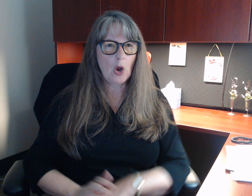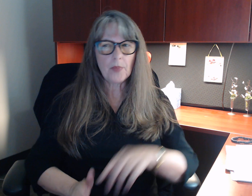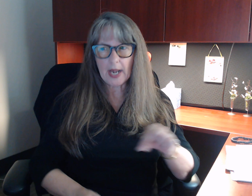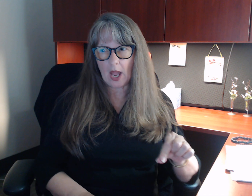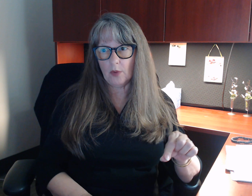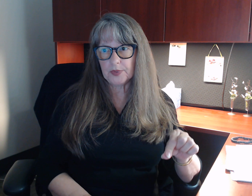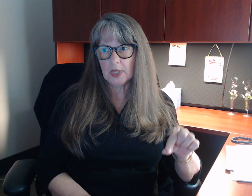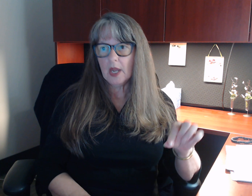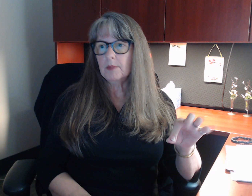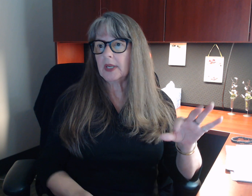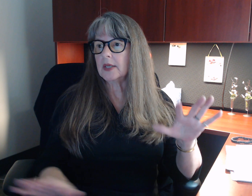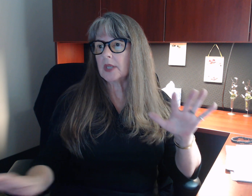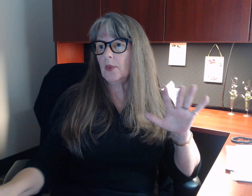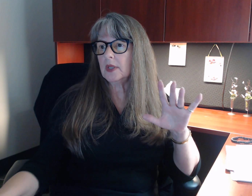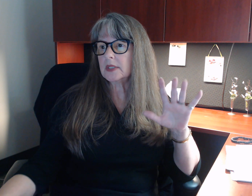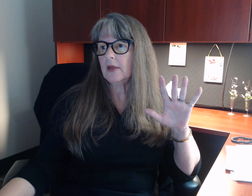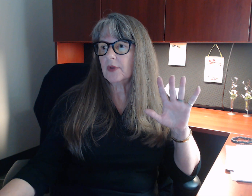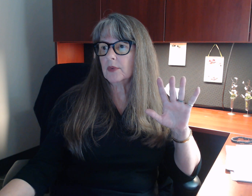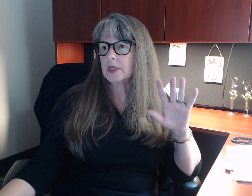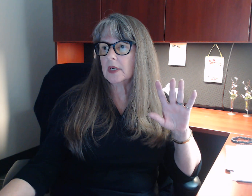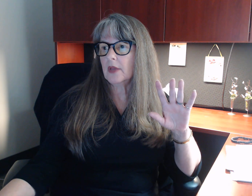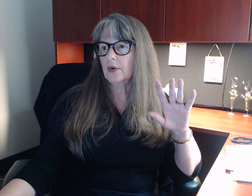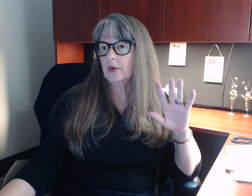that helps, because I want to see if there was another